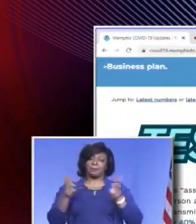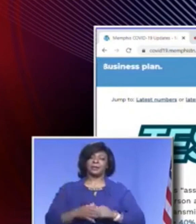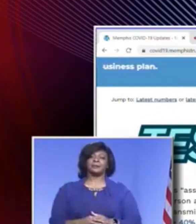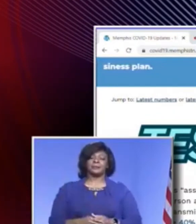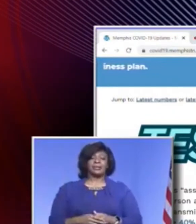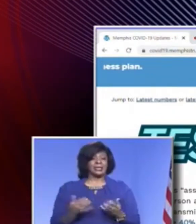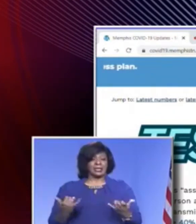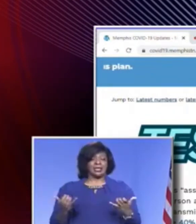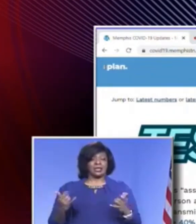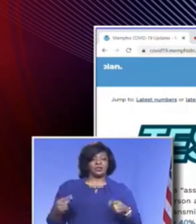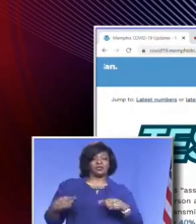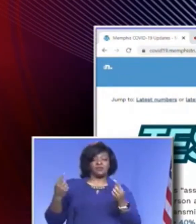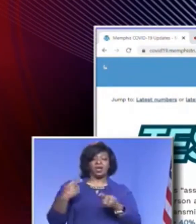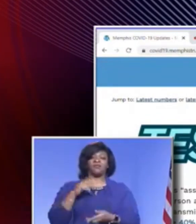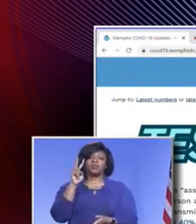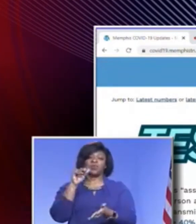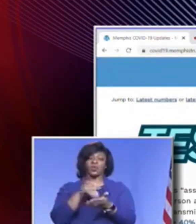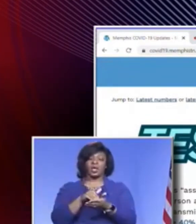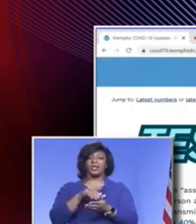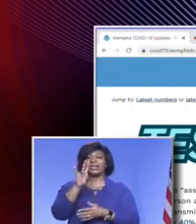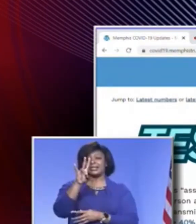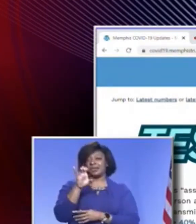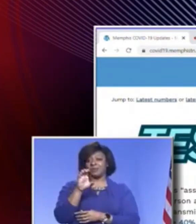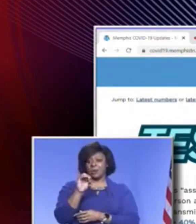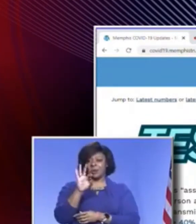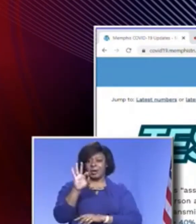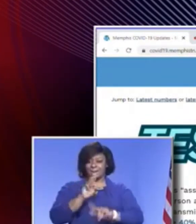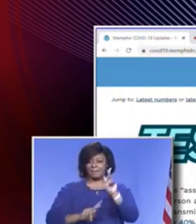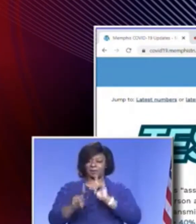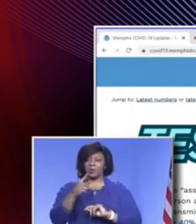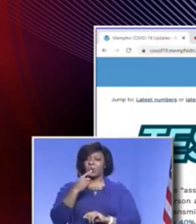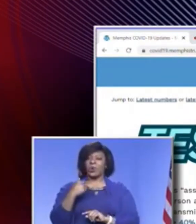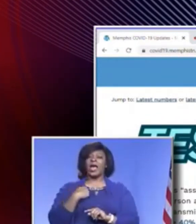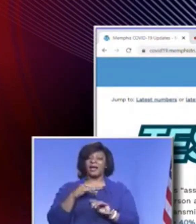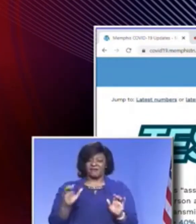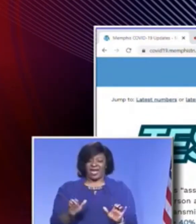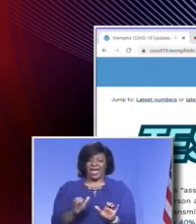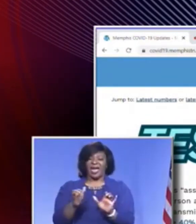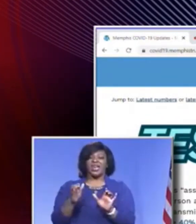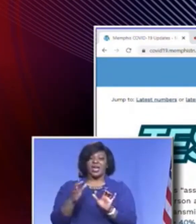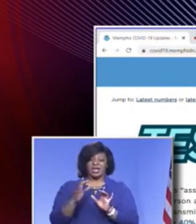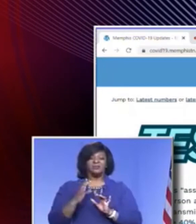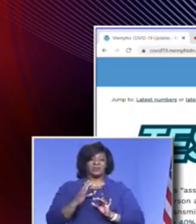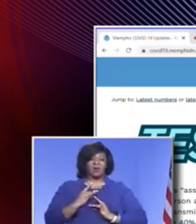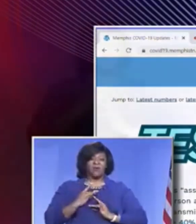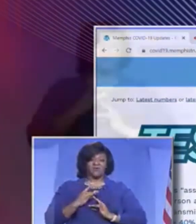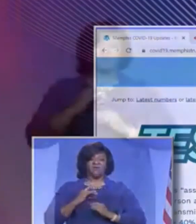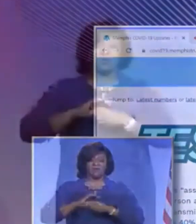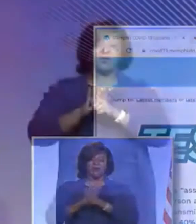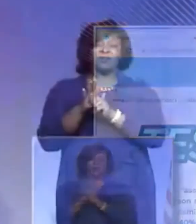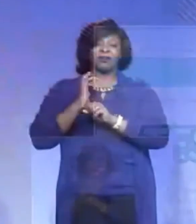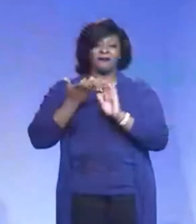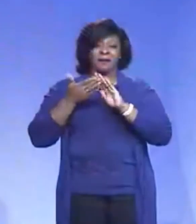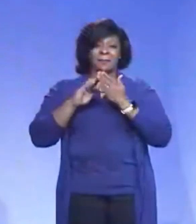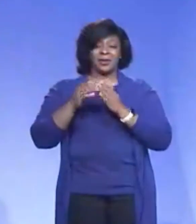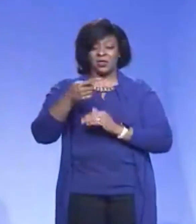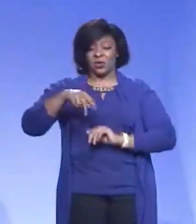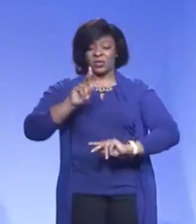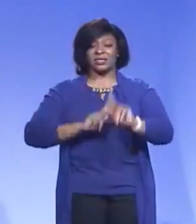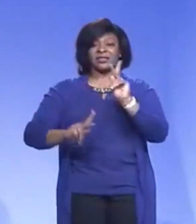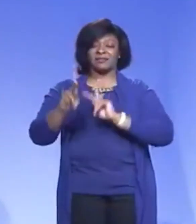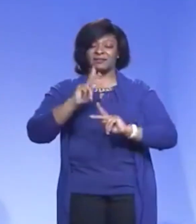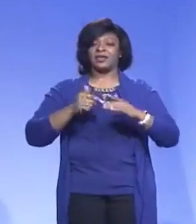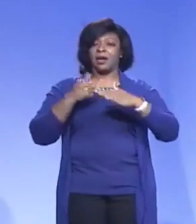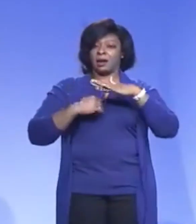of today, we have 2,709 people who have active COVID in our community. Those individuals are